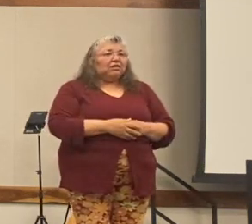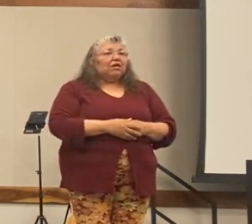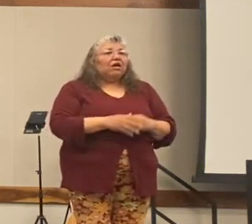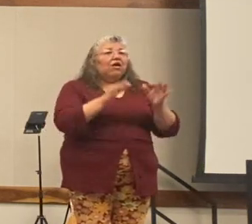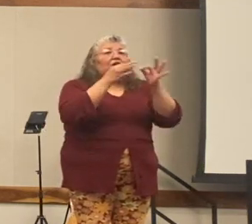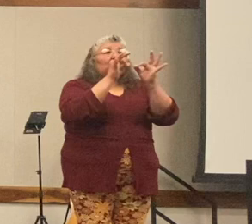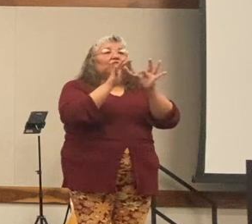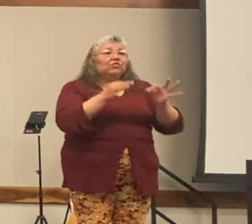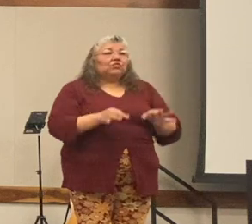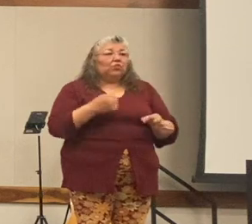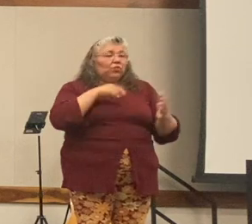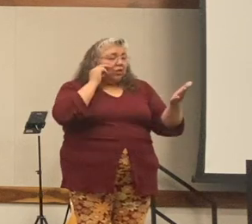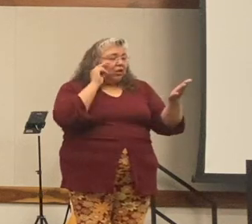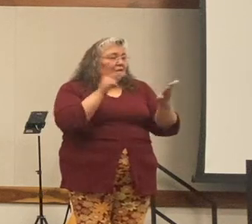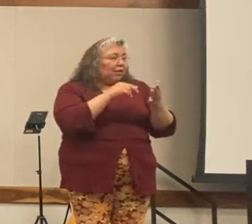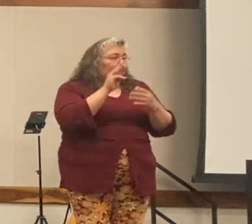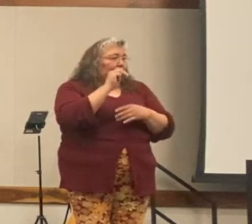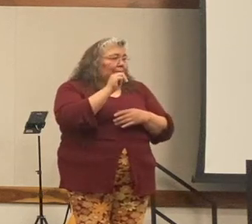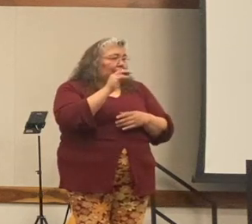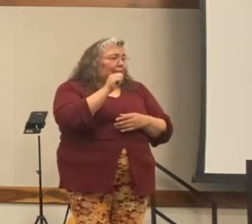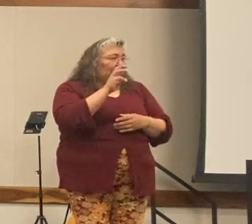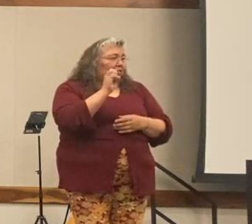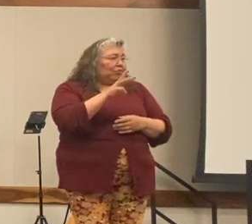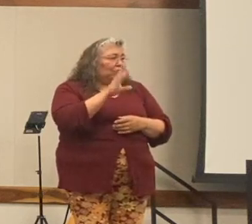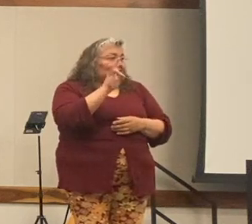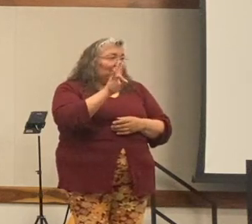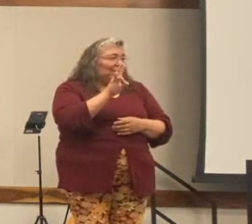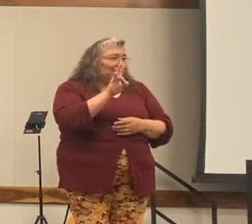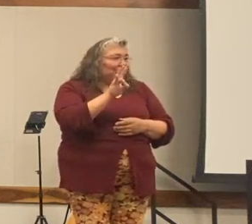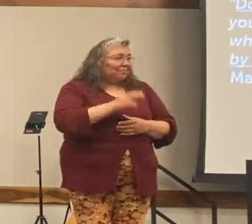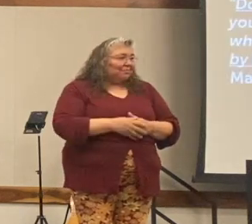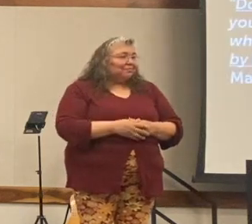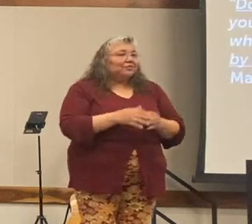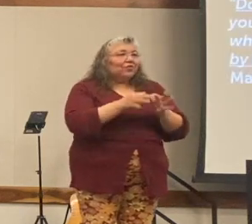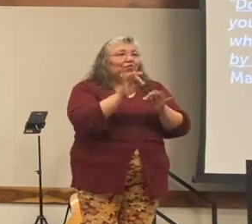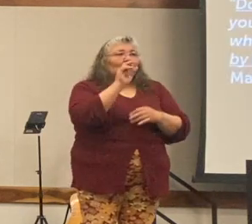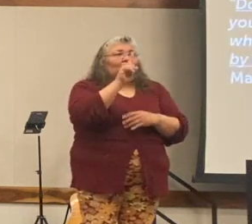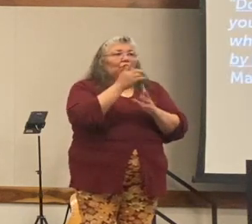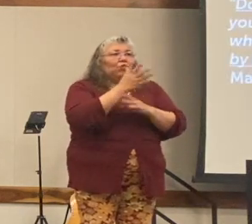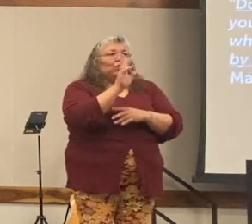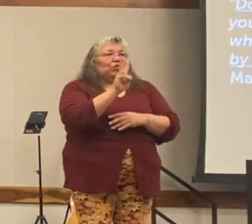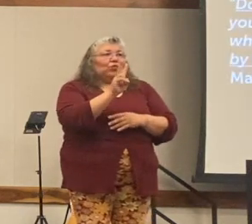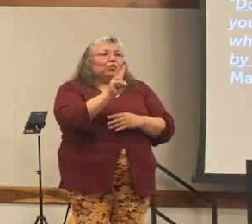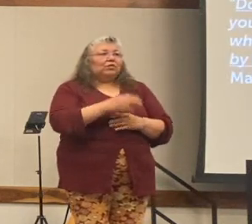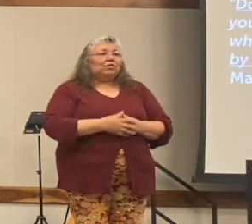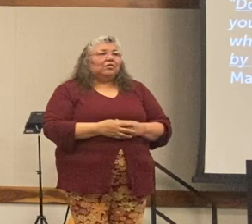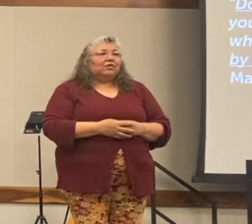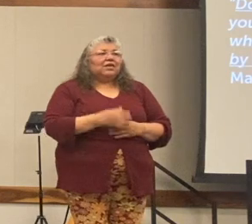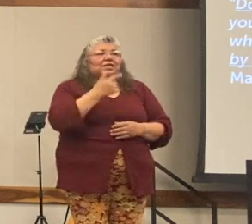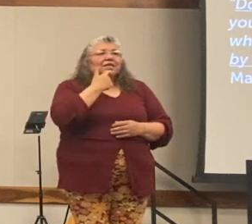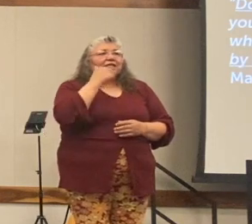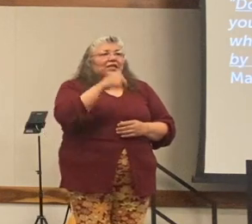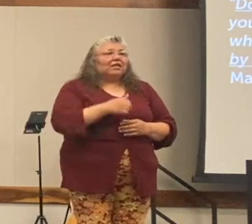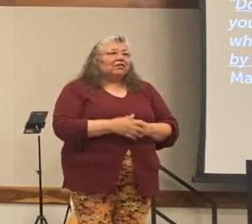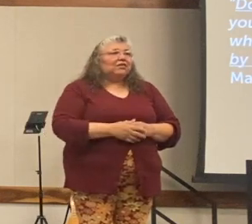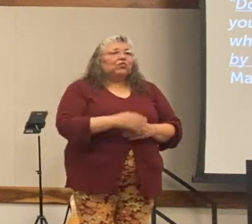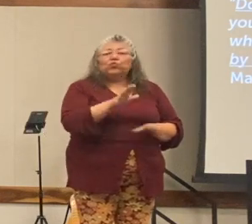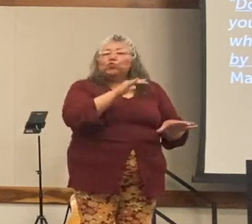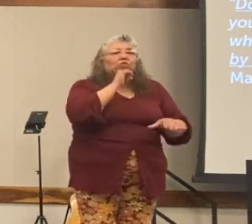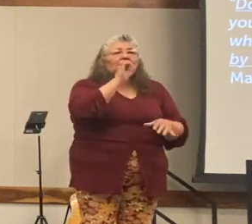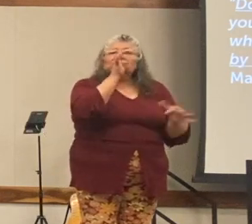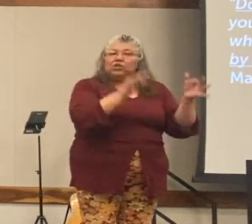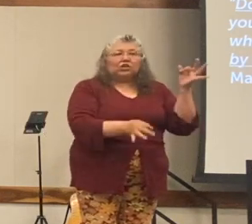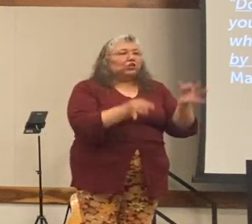that we looked at today in Matthew 7. Let's break those down. Let's look at verses 1 through 2 here. And it says this. It says, do